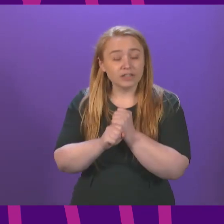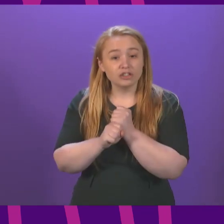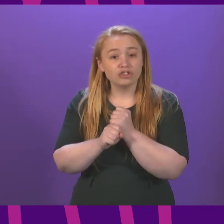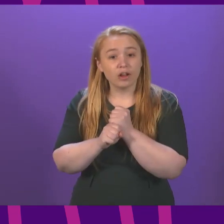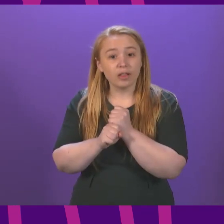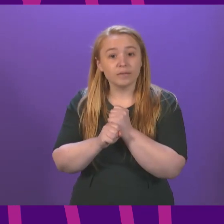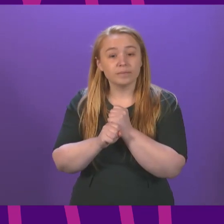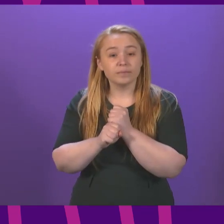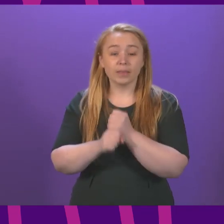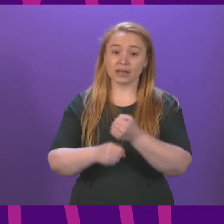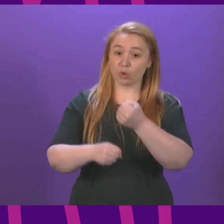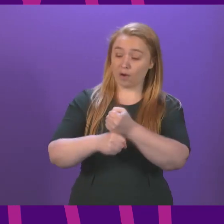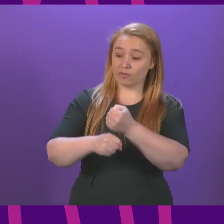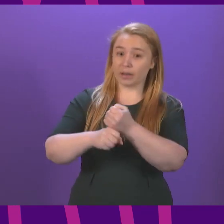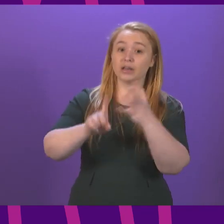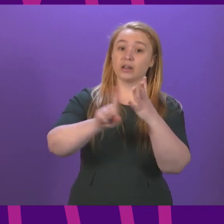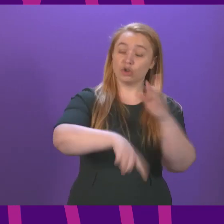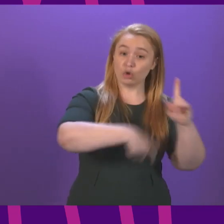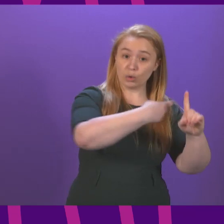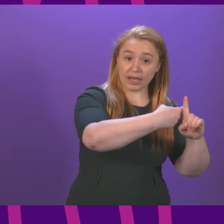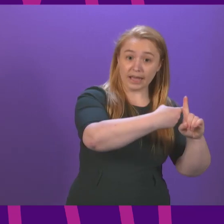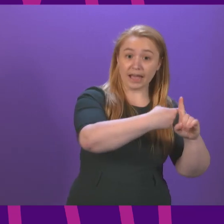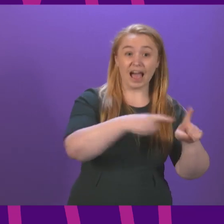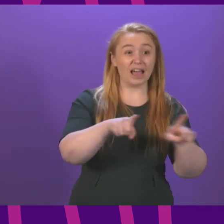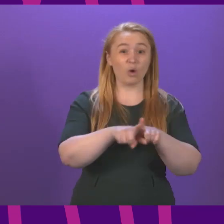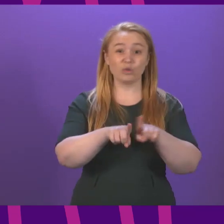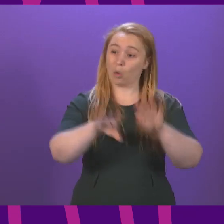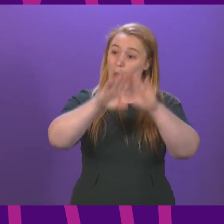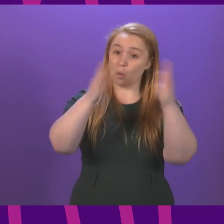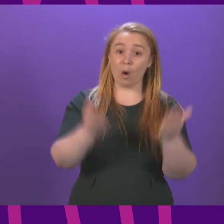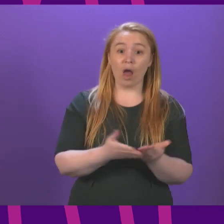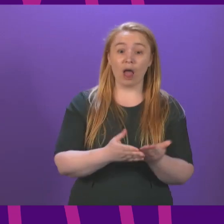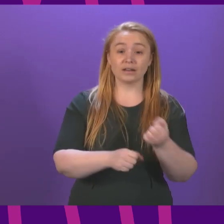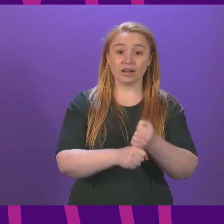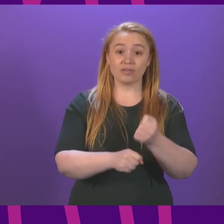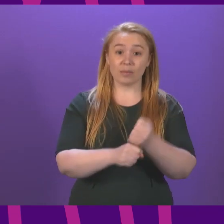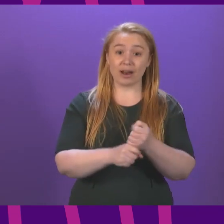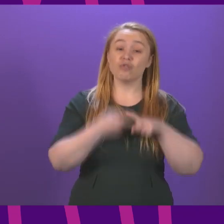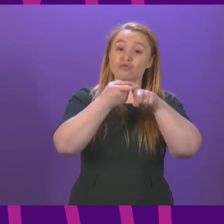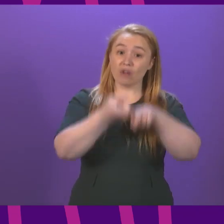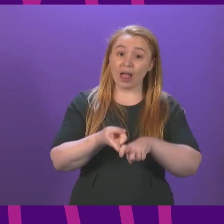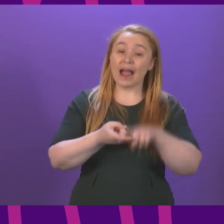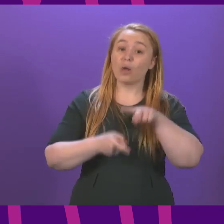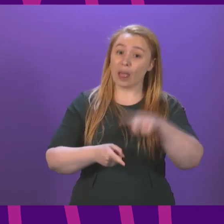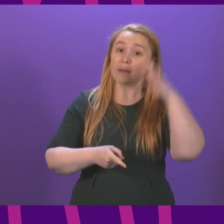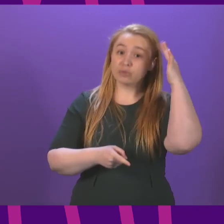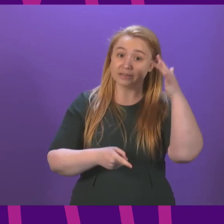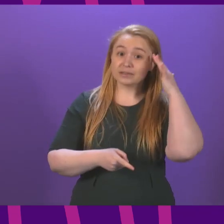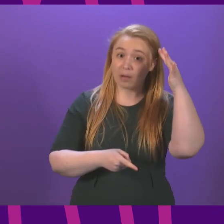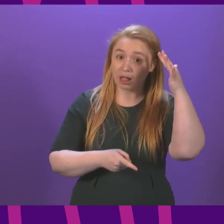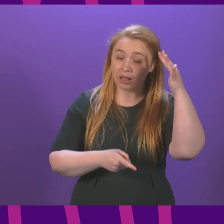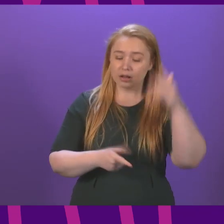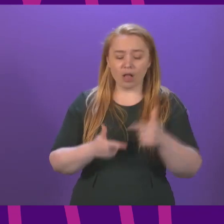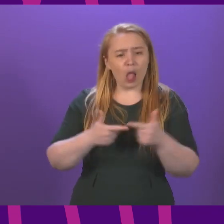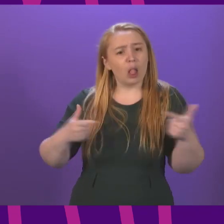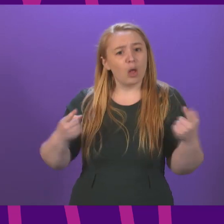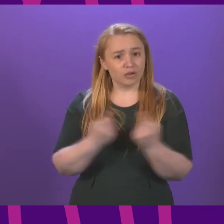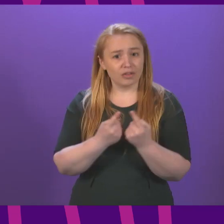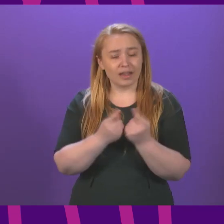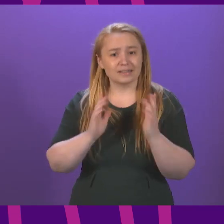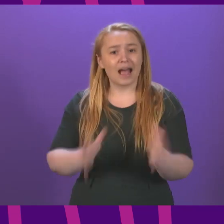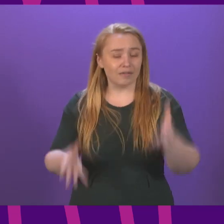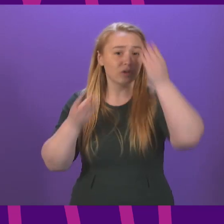all over certainly the UK and indeed much of the world rely on that principle as well. So there are many lessons to be learned here.